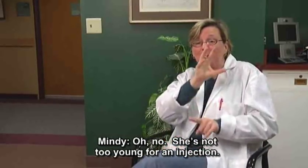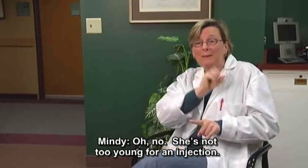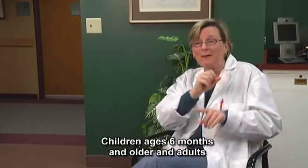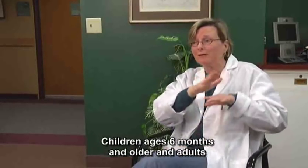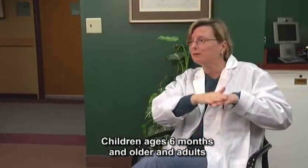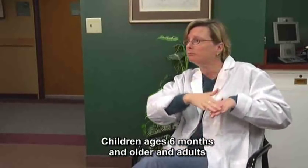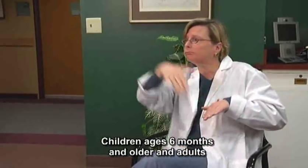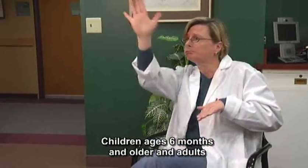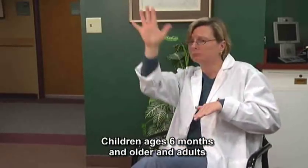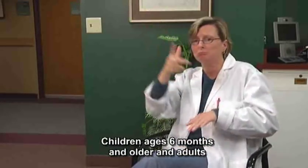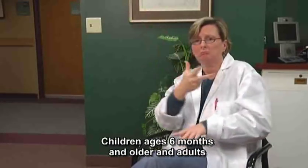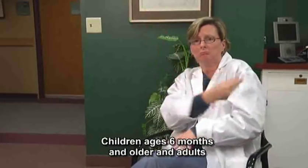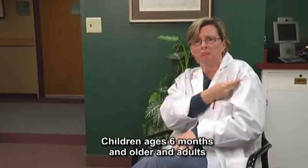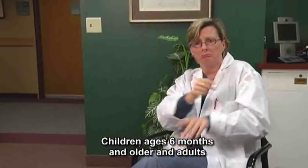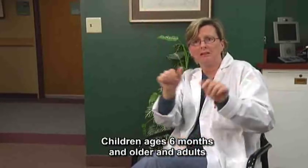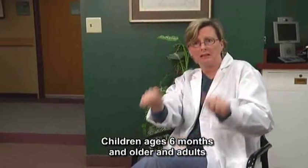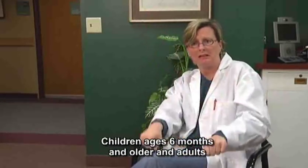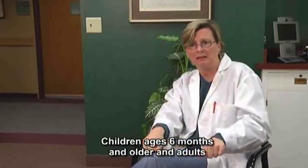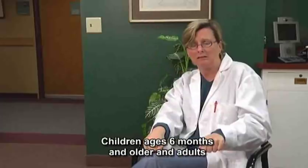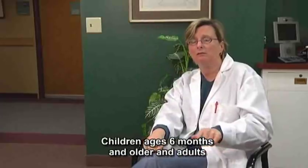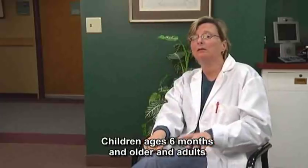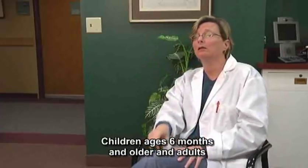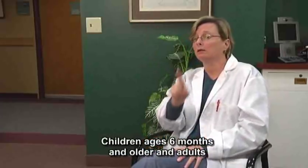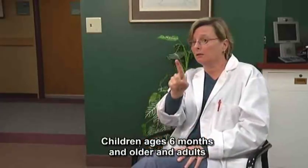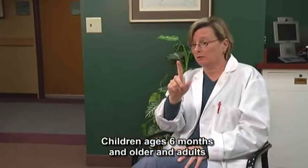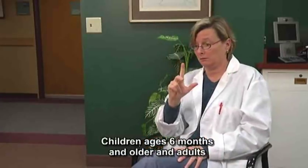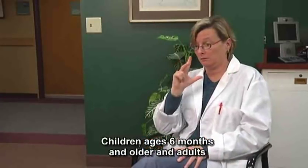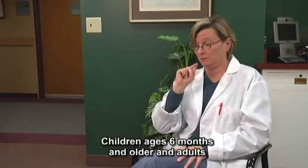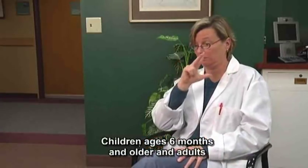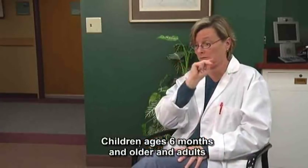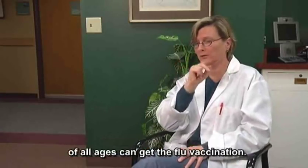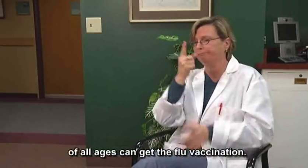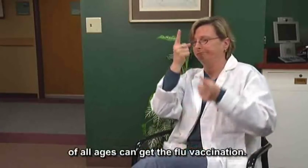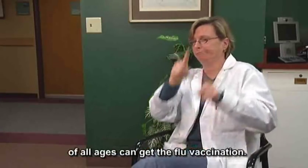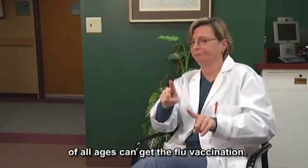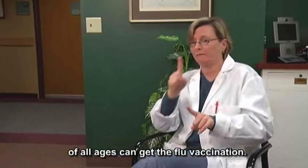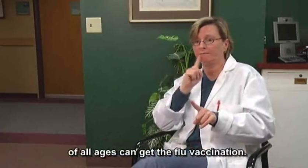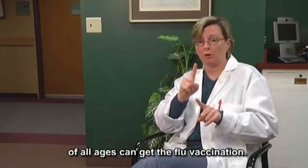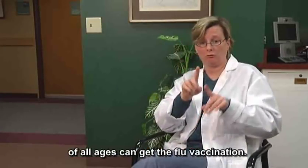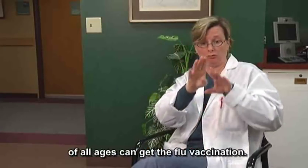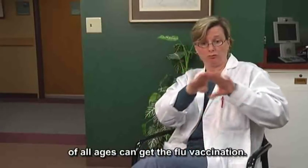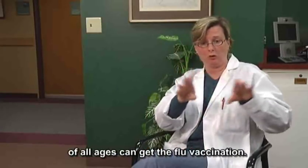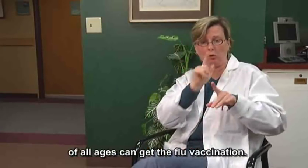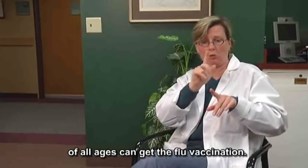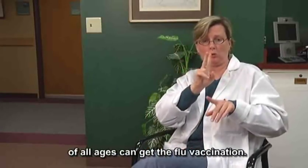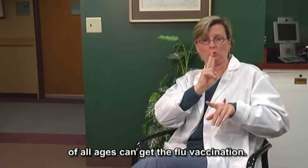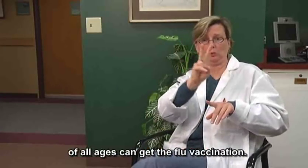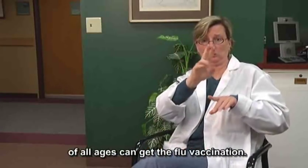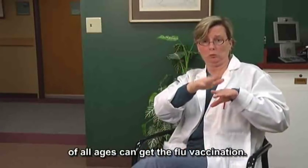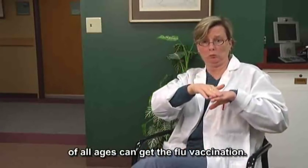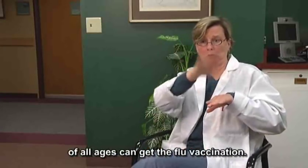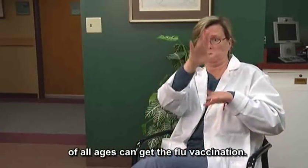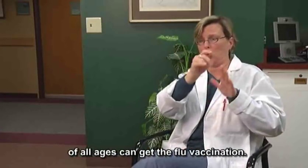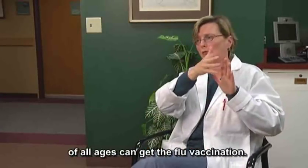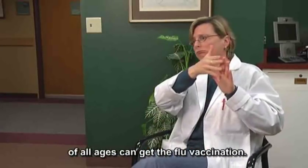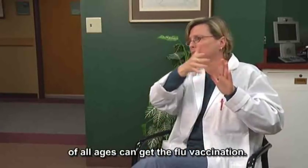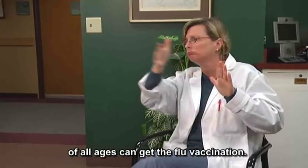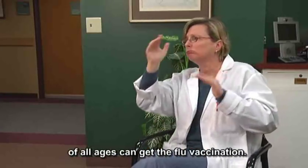children ages six months and older and adults of all ages can get the flu vaccination the nasal